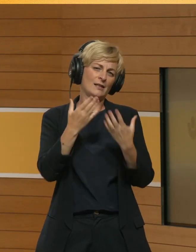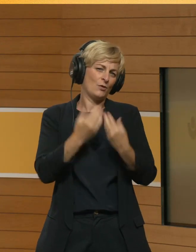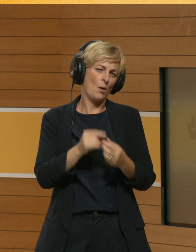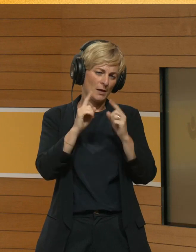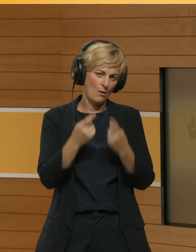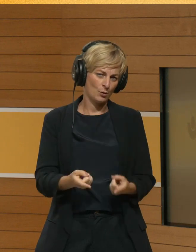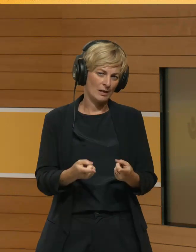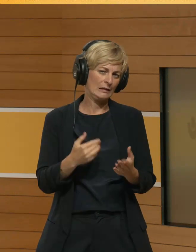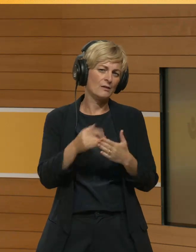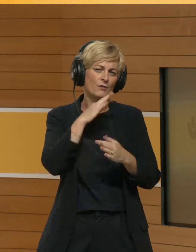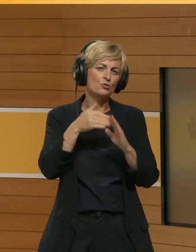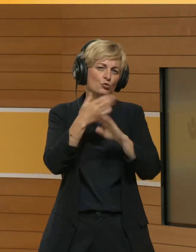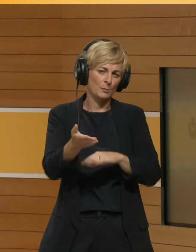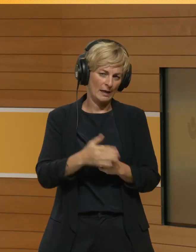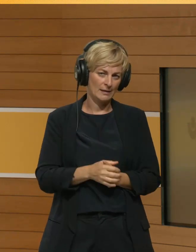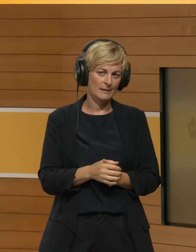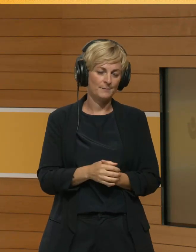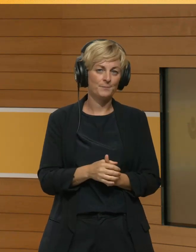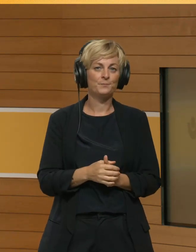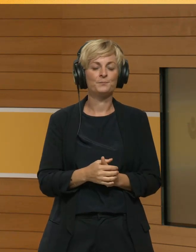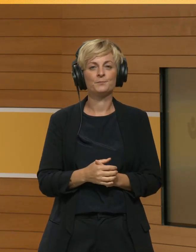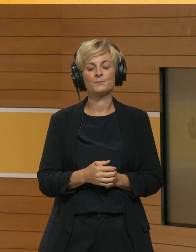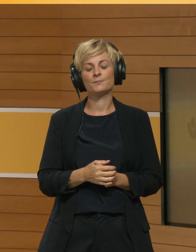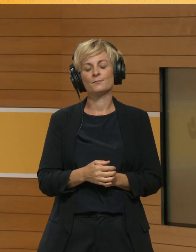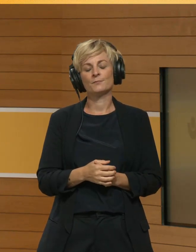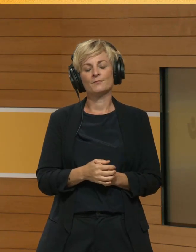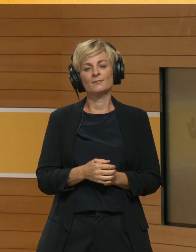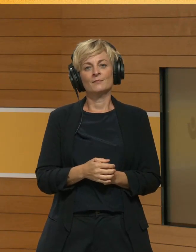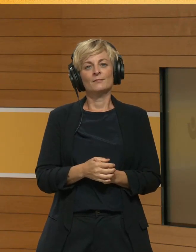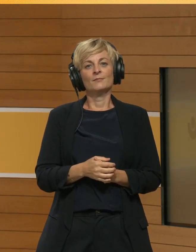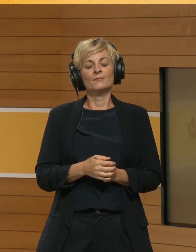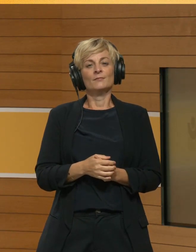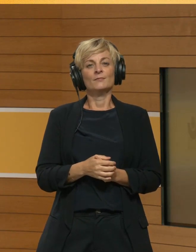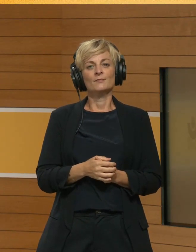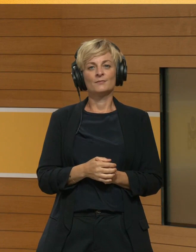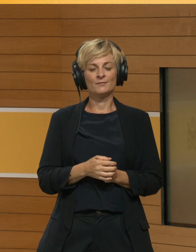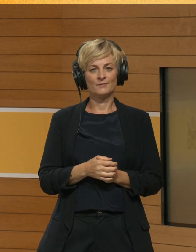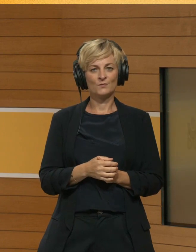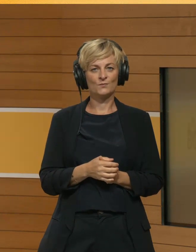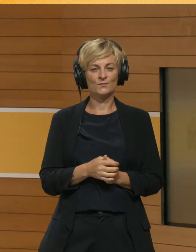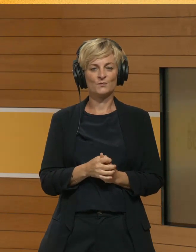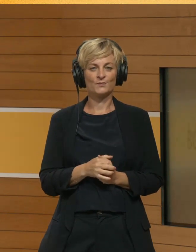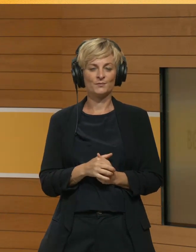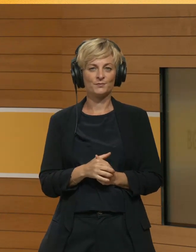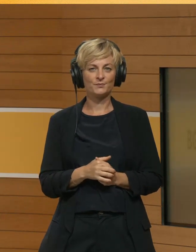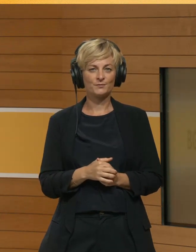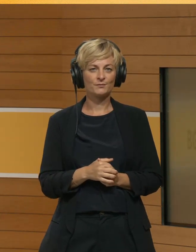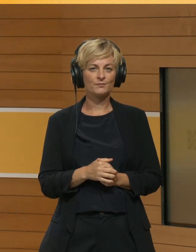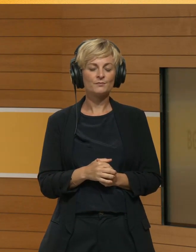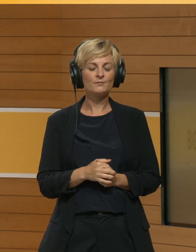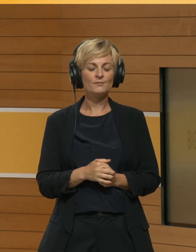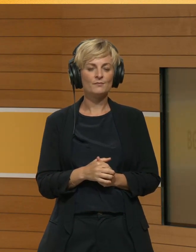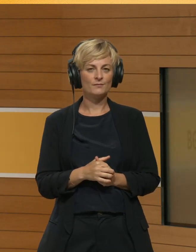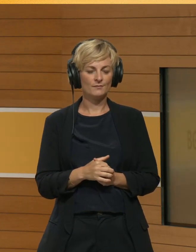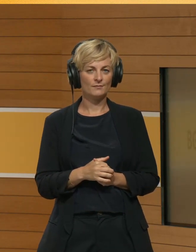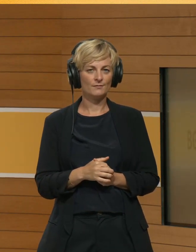to outplan the staff when they are onboarded and they are part of the team. Then it's hard for them to send them